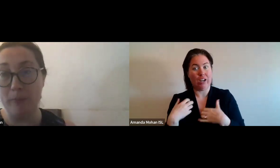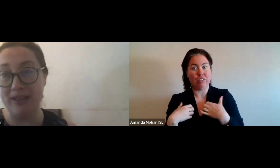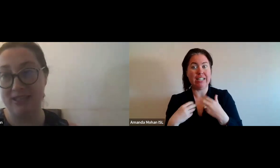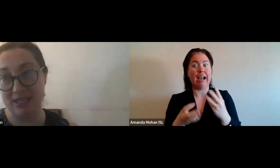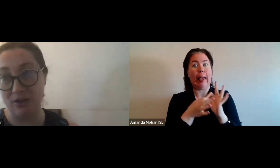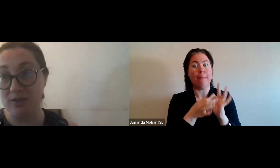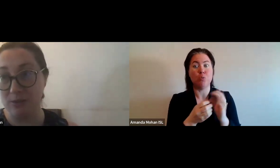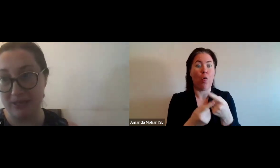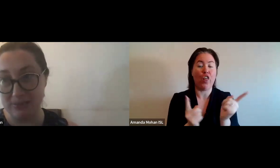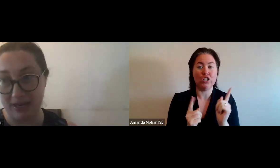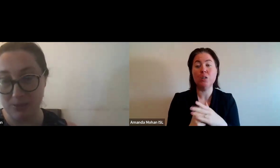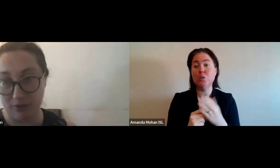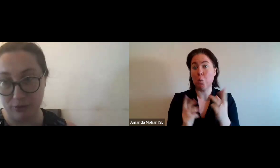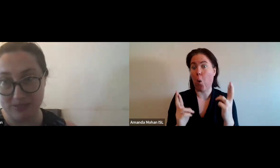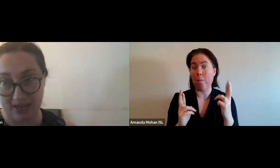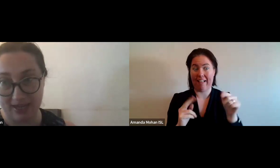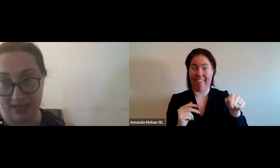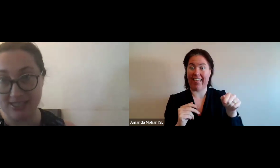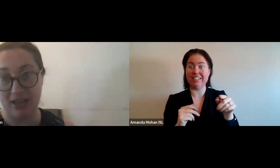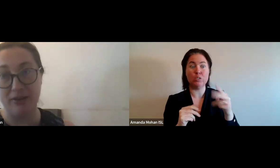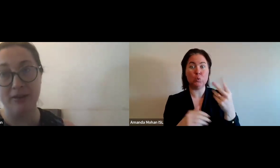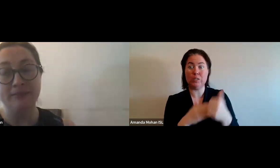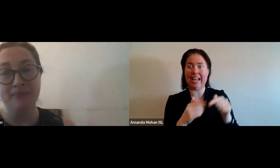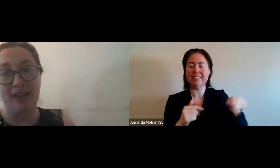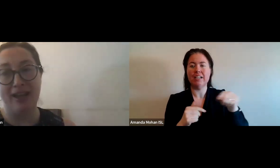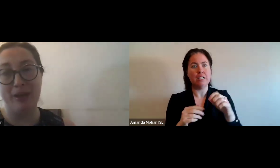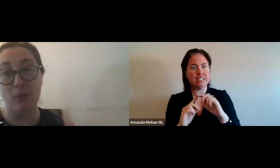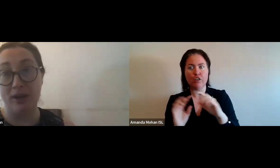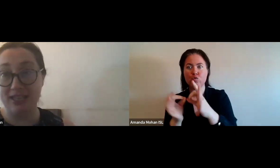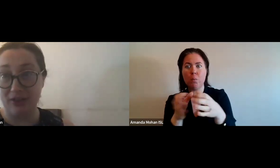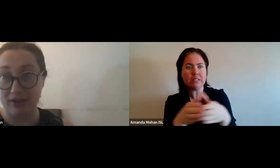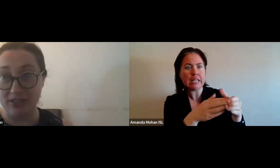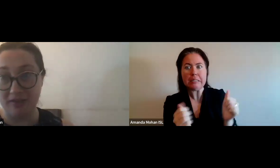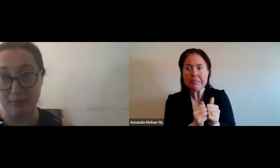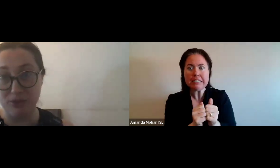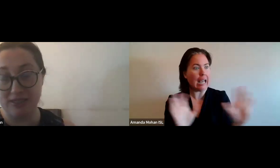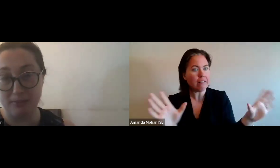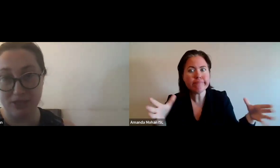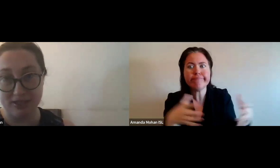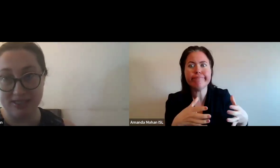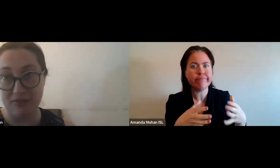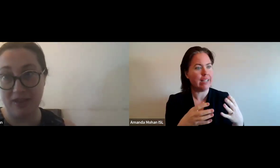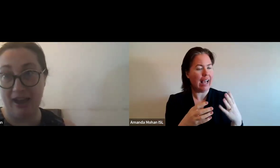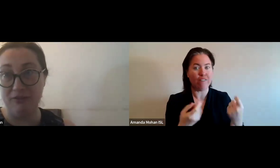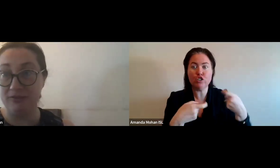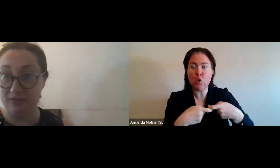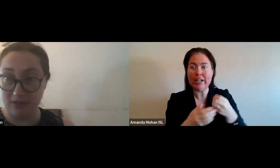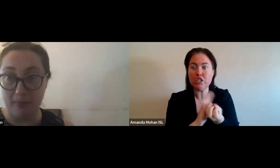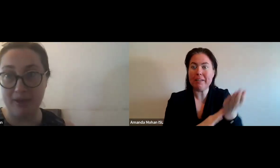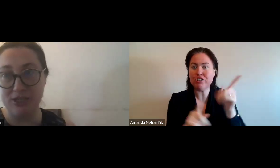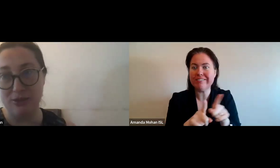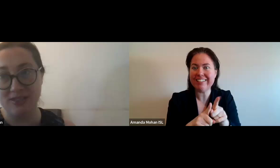are hoping that this can also be a space where groups can get together and work together to develop joint submissions if they